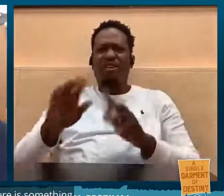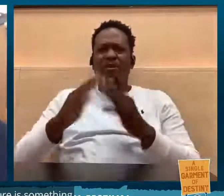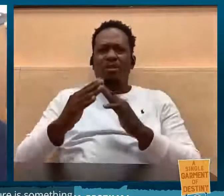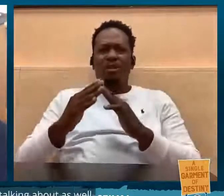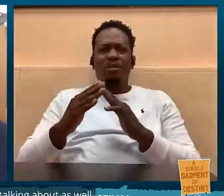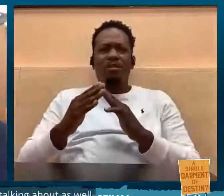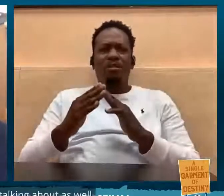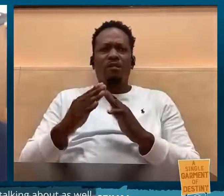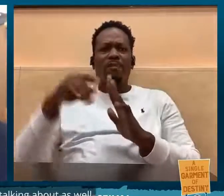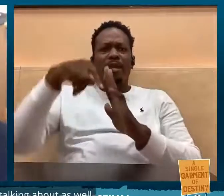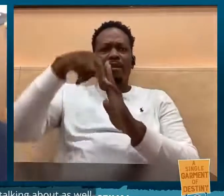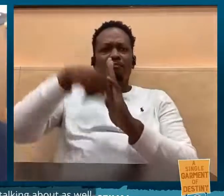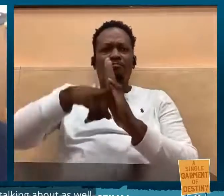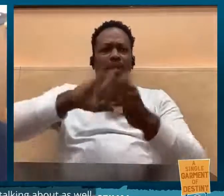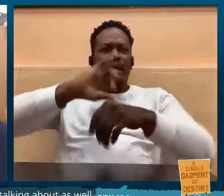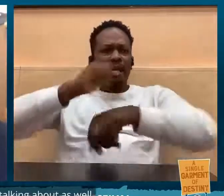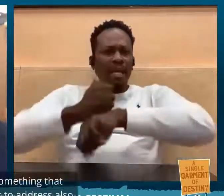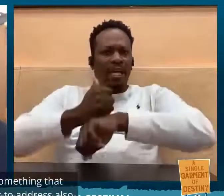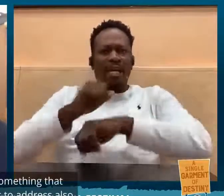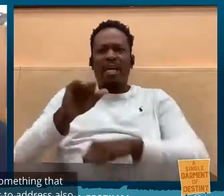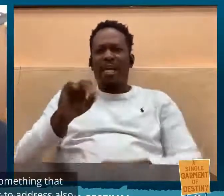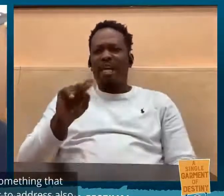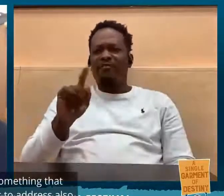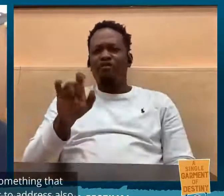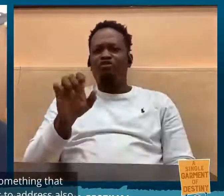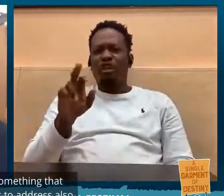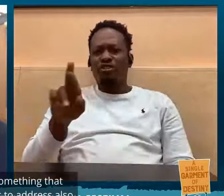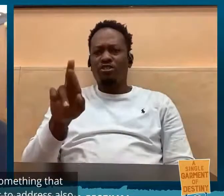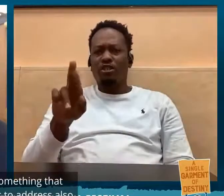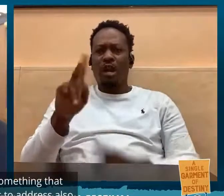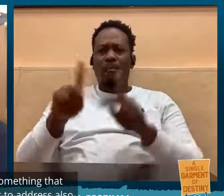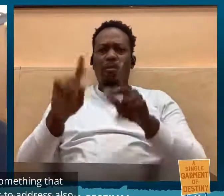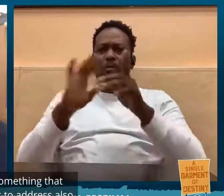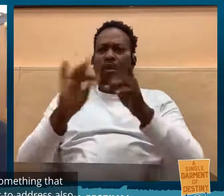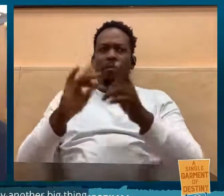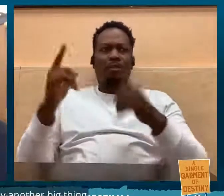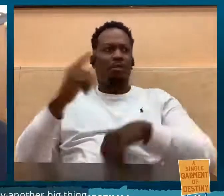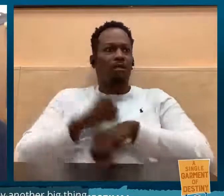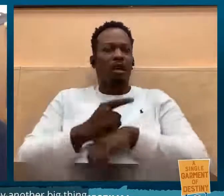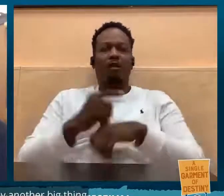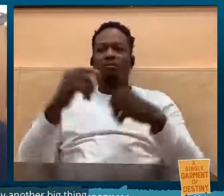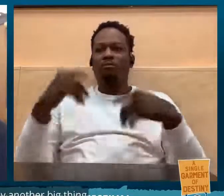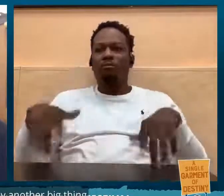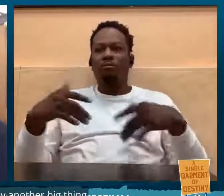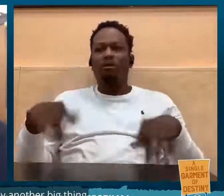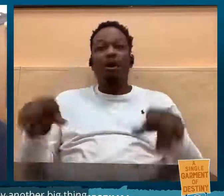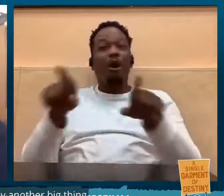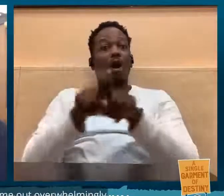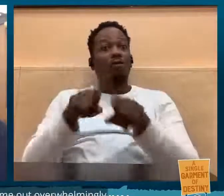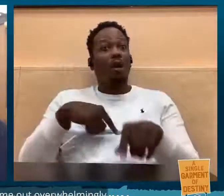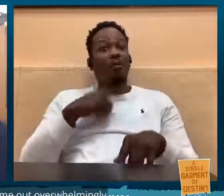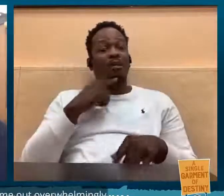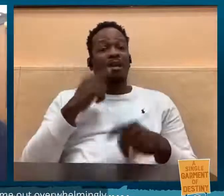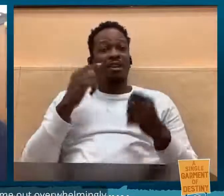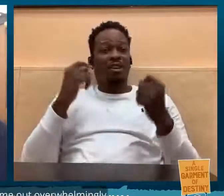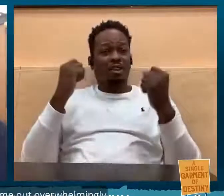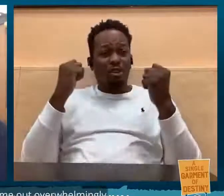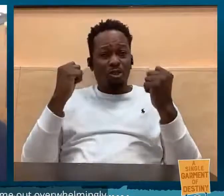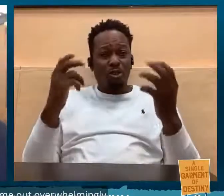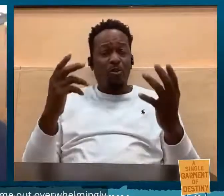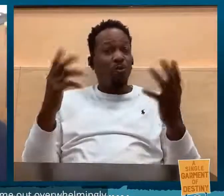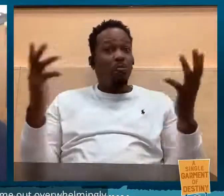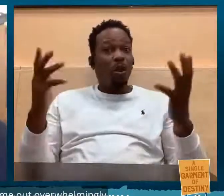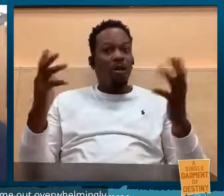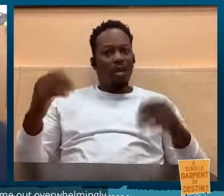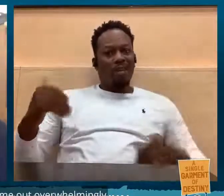Infrastructure is something that people are talking about as well, and something that people want to address also. And I would say another big thing is young people came